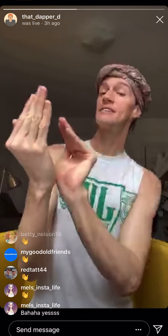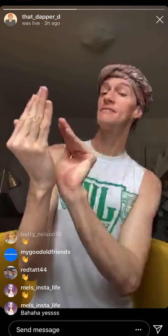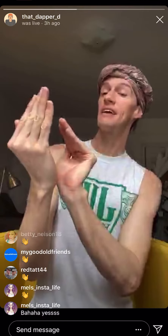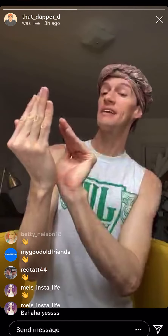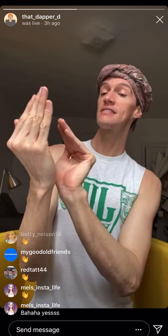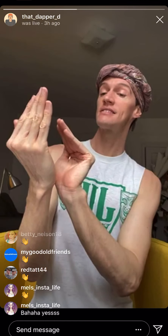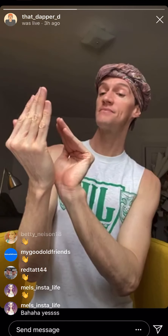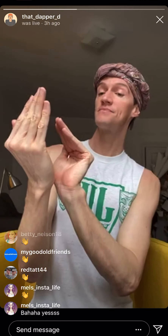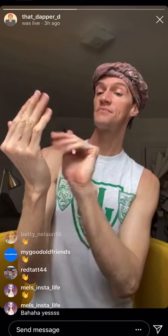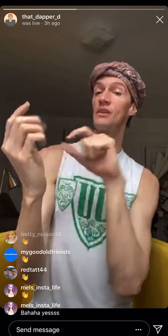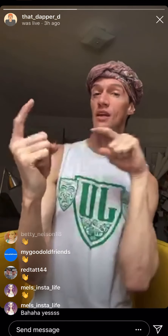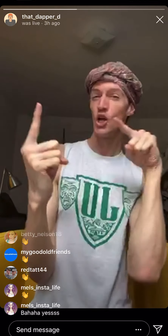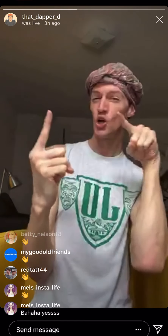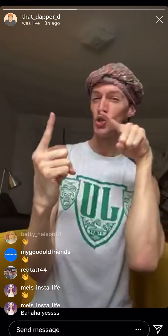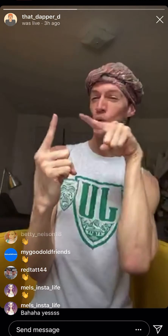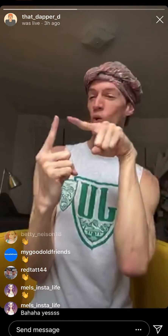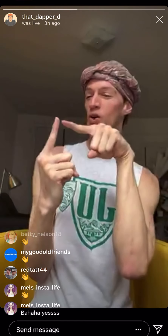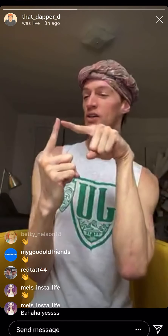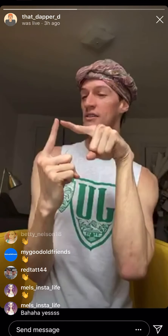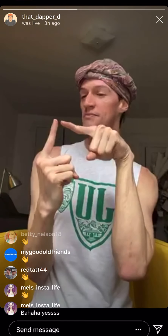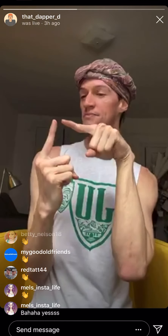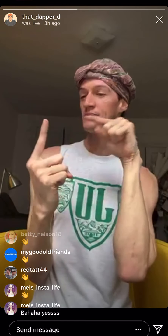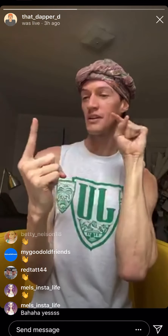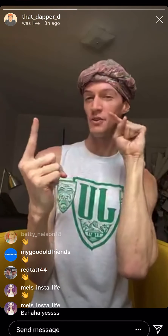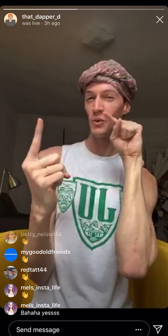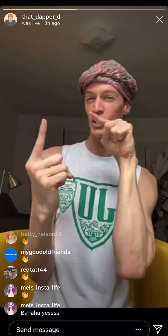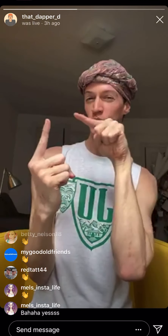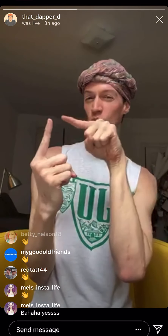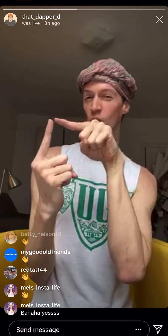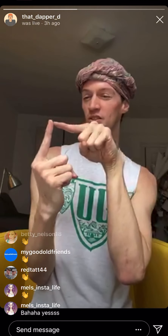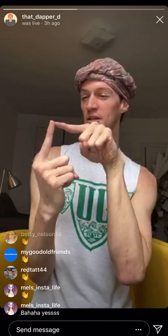face toward do you want to go toward something